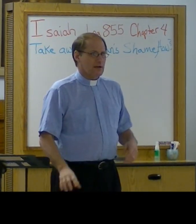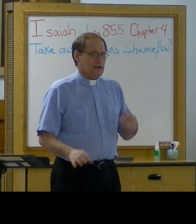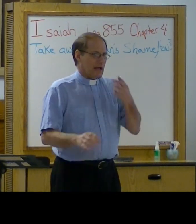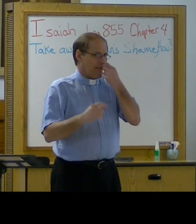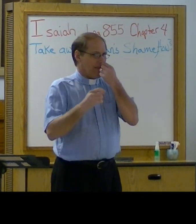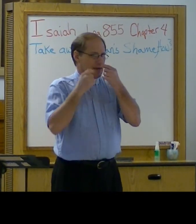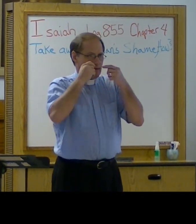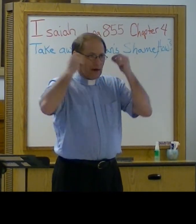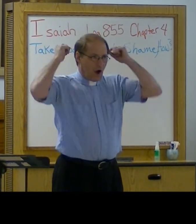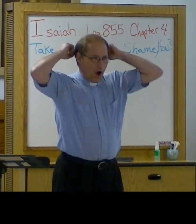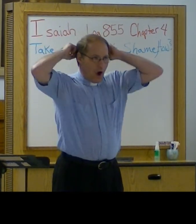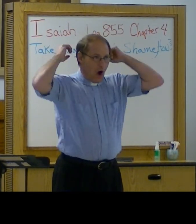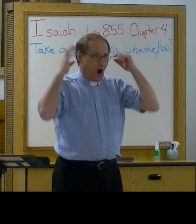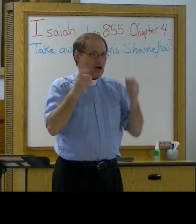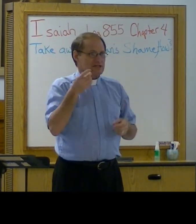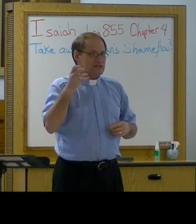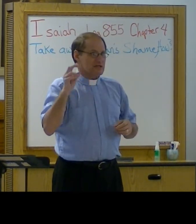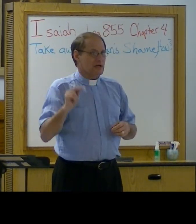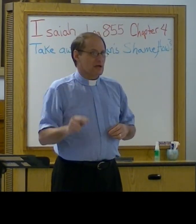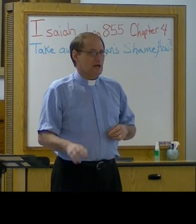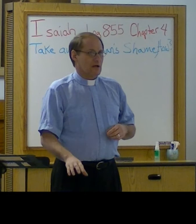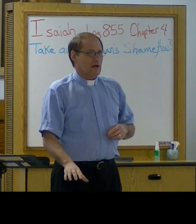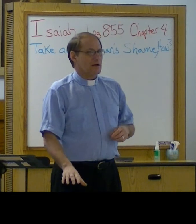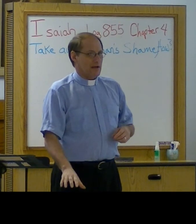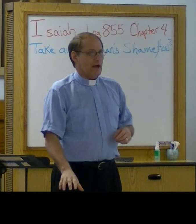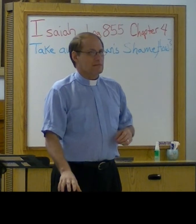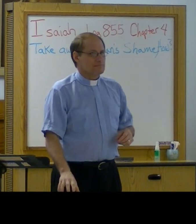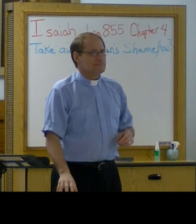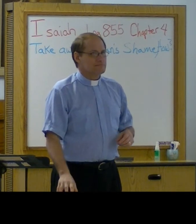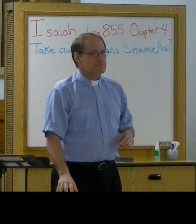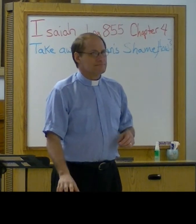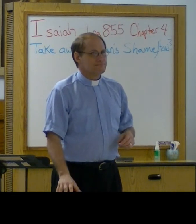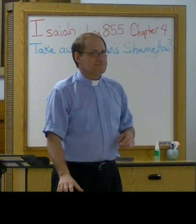Yeah. He had the oxygen. Yeah.